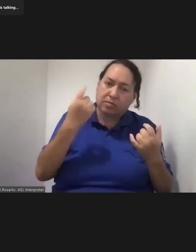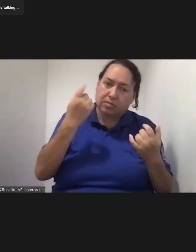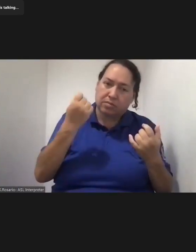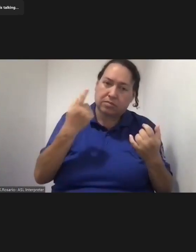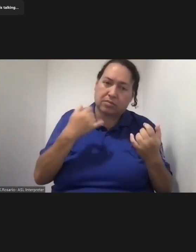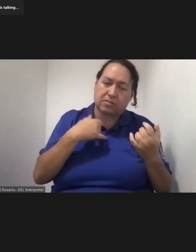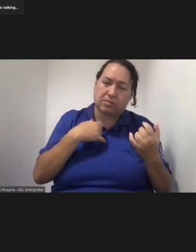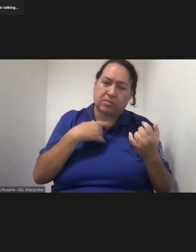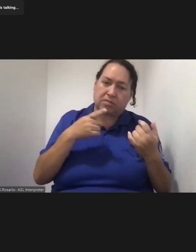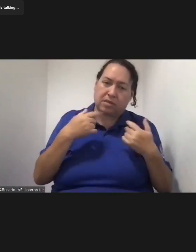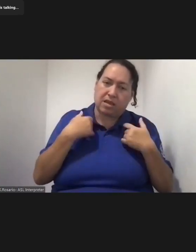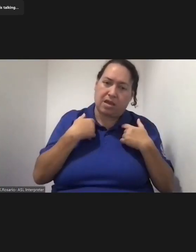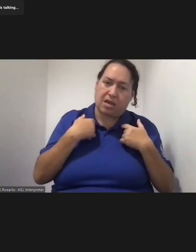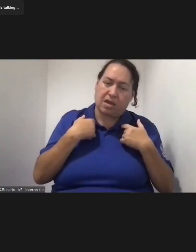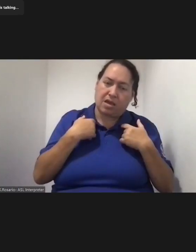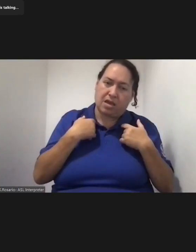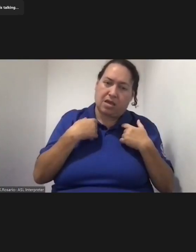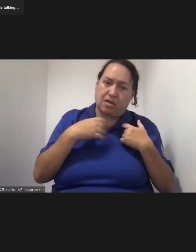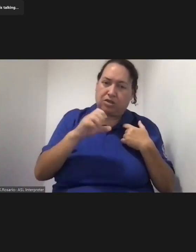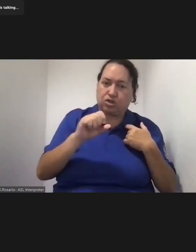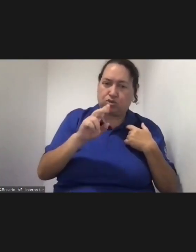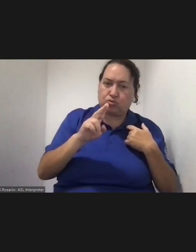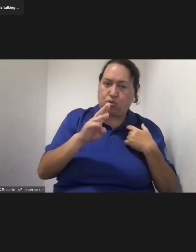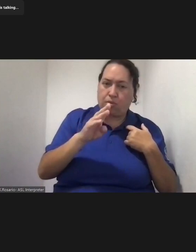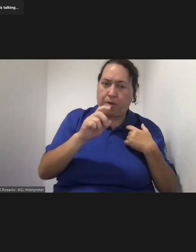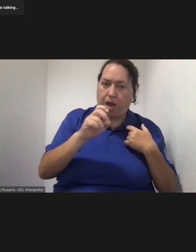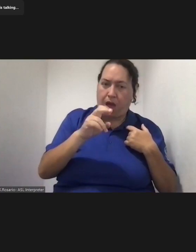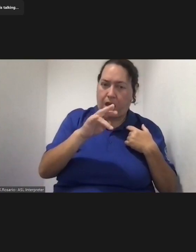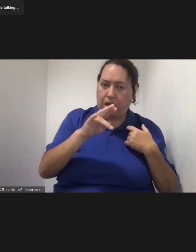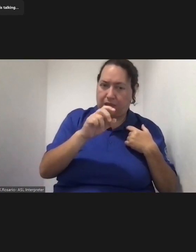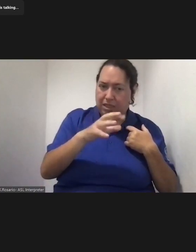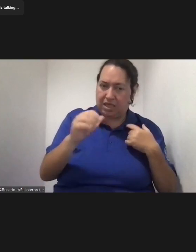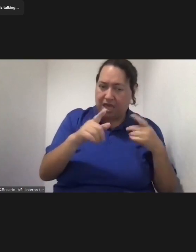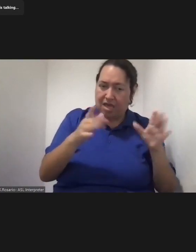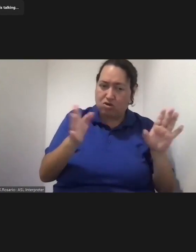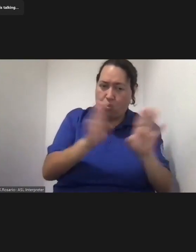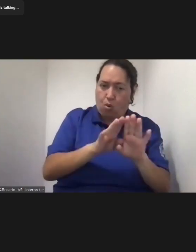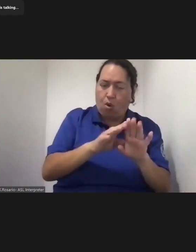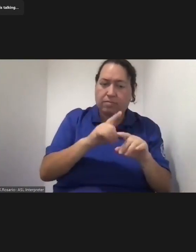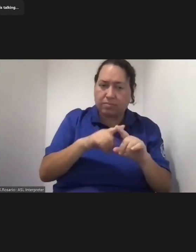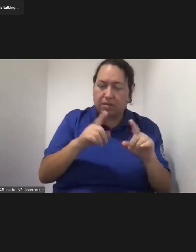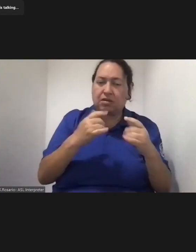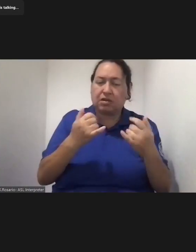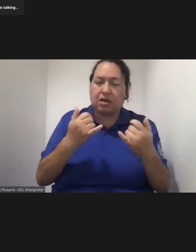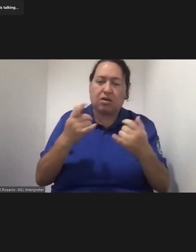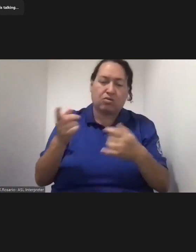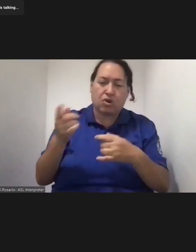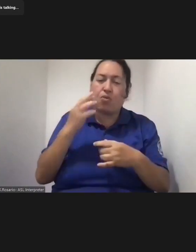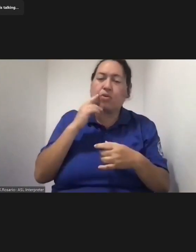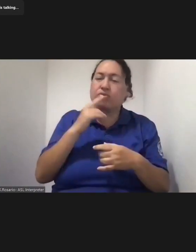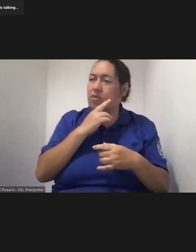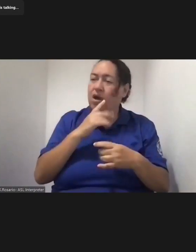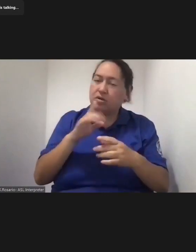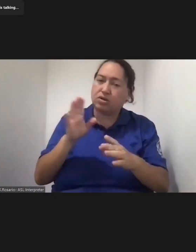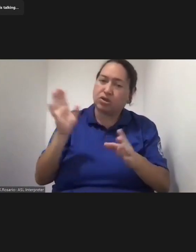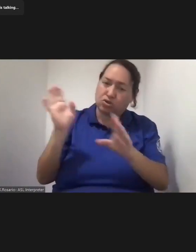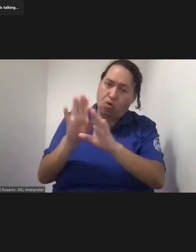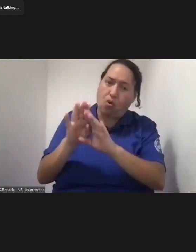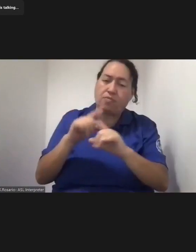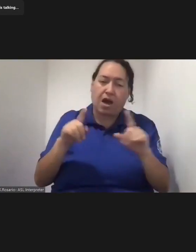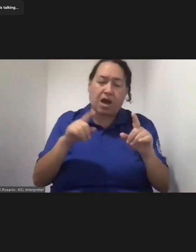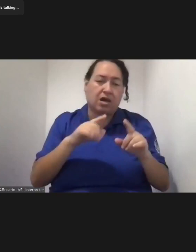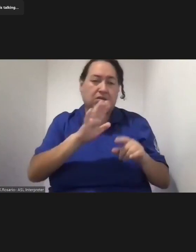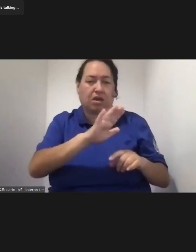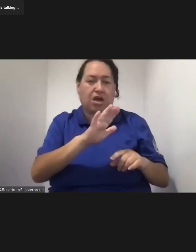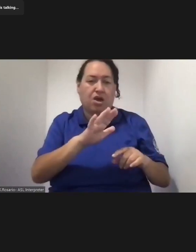their restaurants, but their hotel rooms continue to remain open. Are they going to